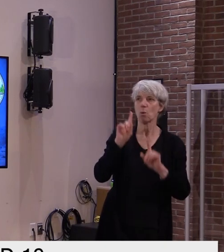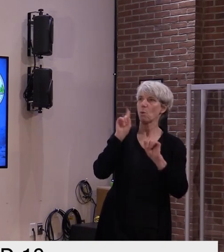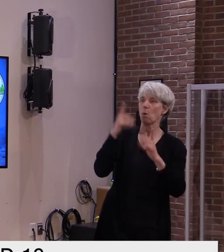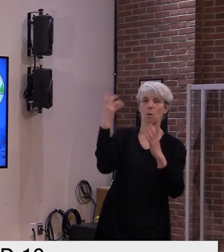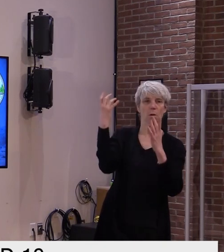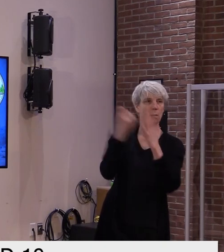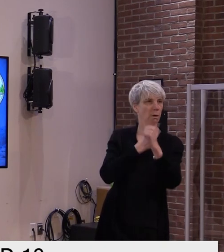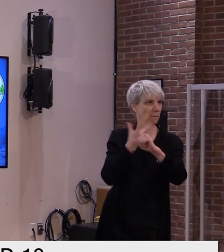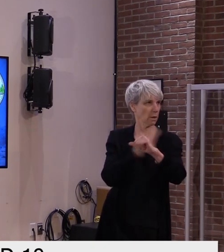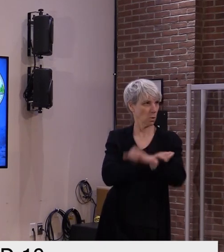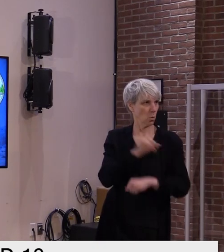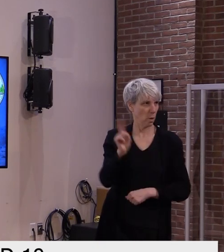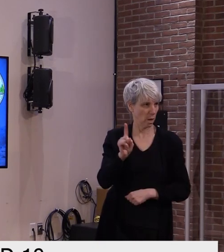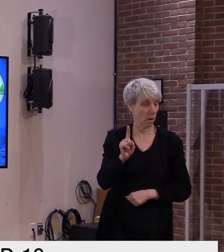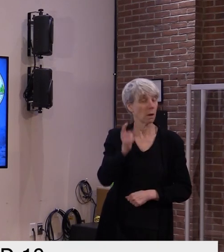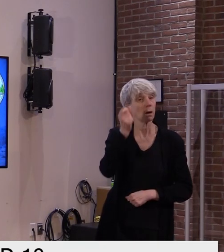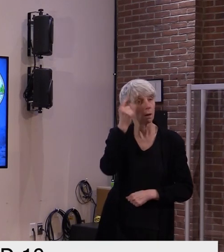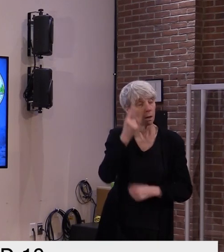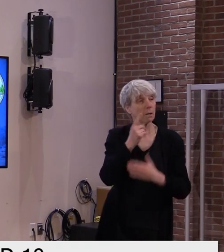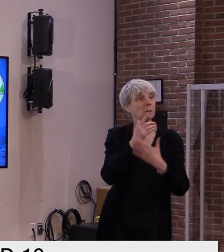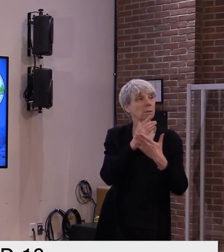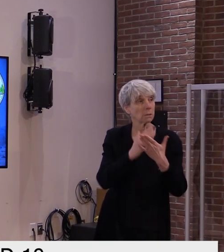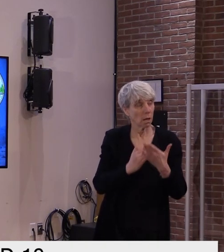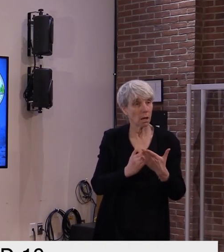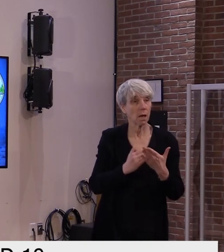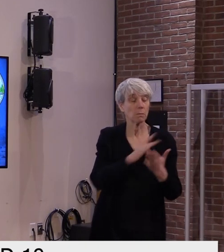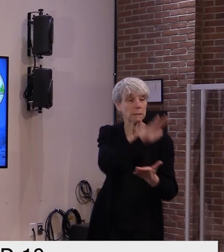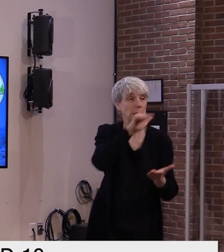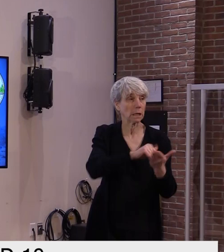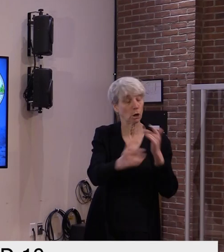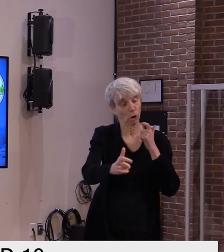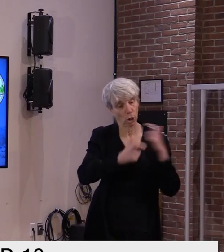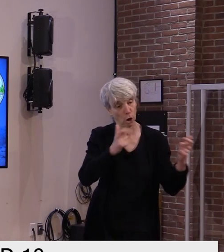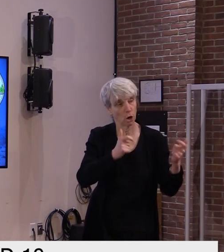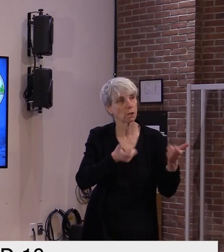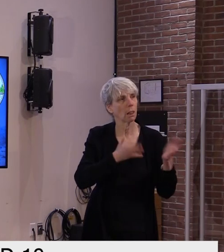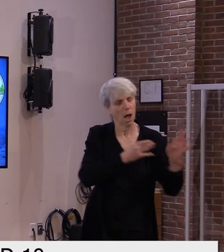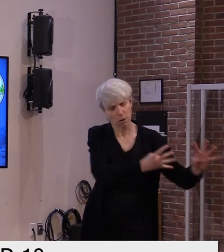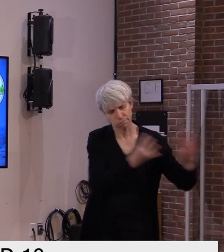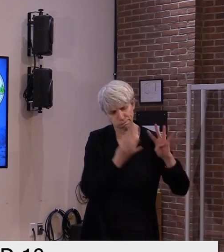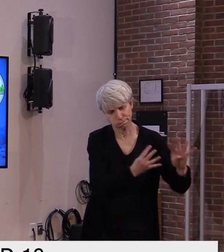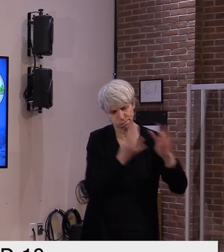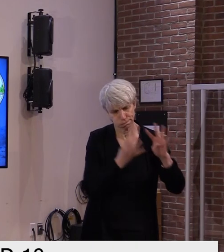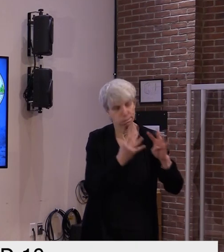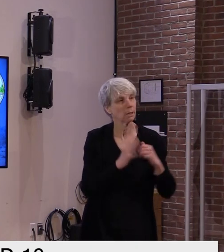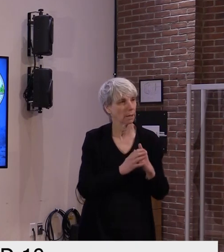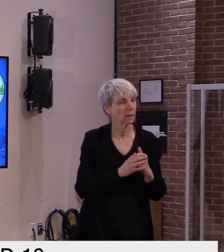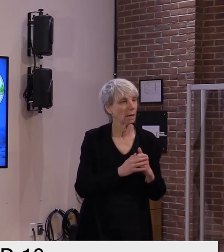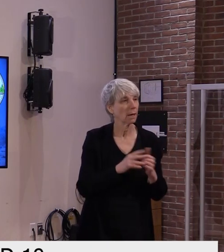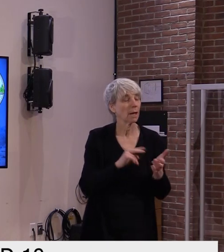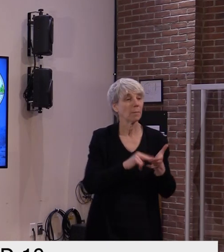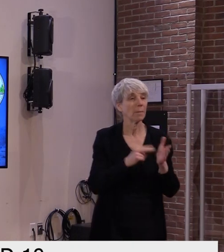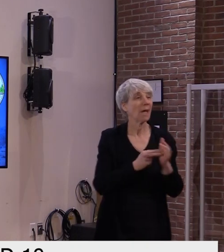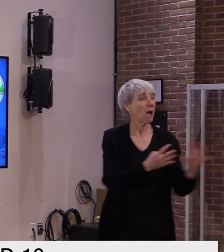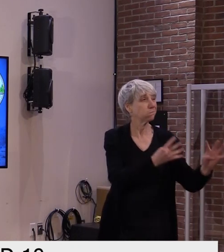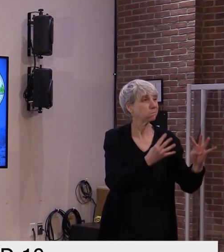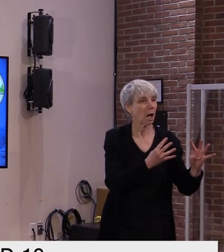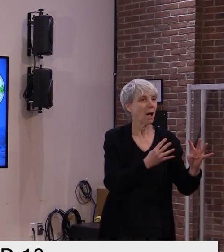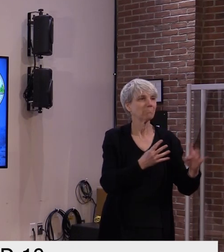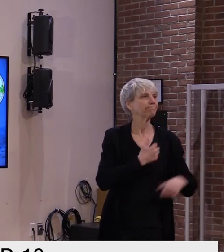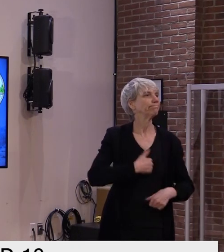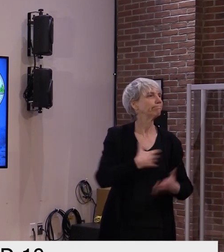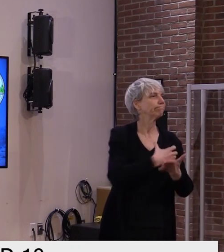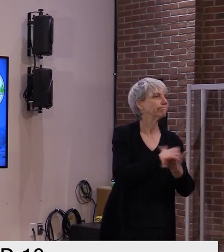vaccine, some very large community vaccination sites. And in order to do justice across the state and to all